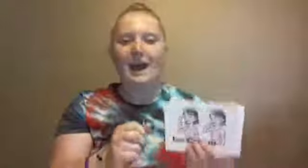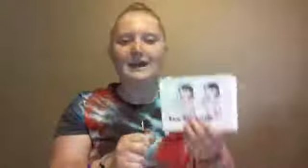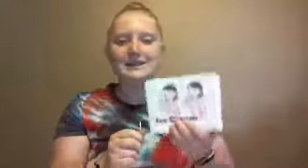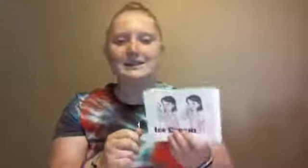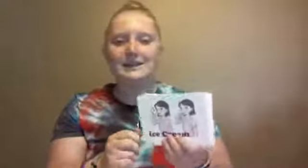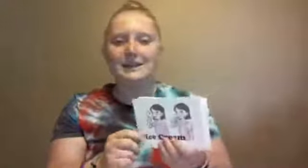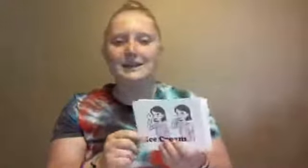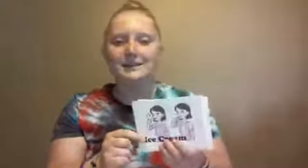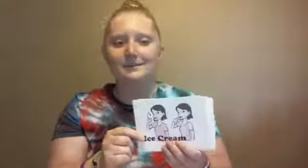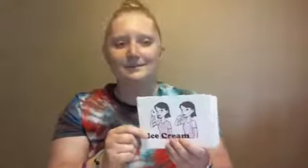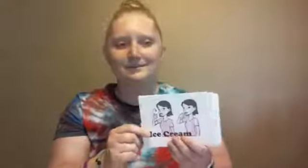Ice cream.